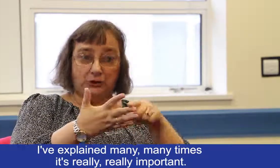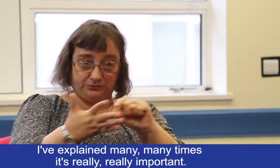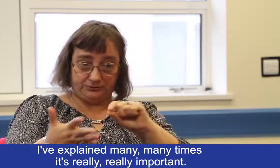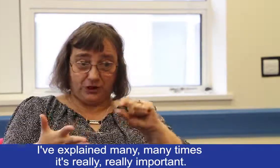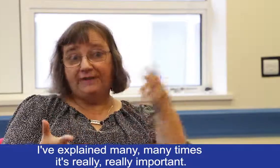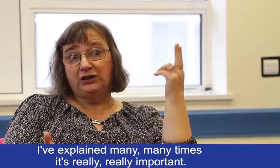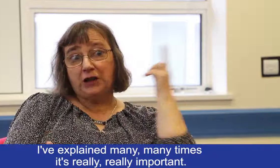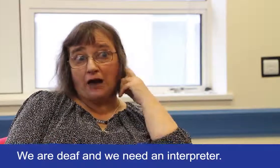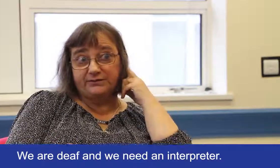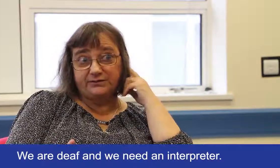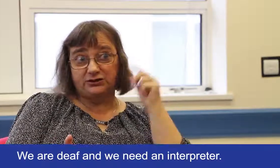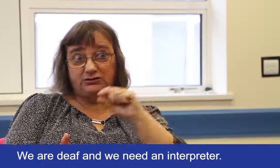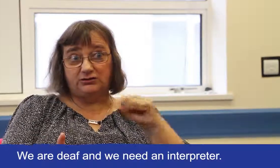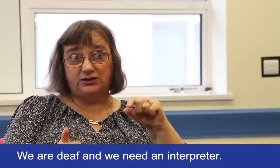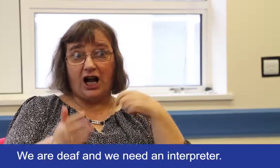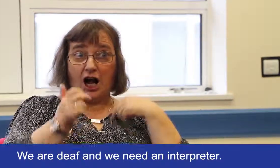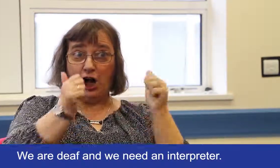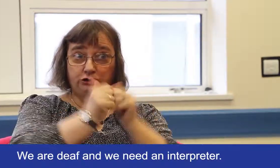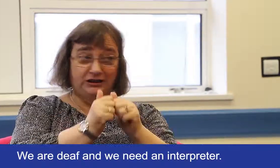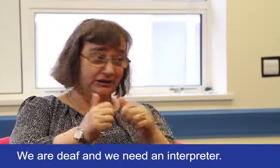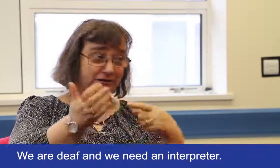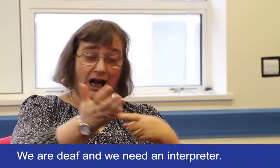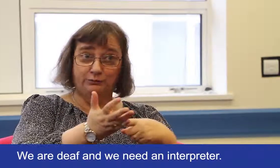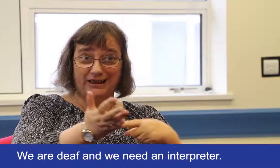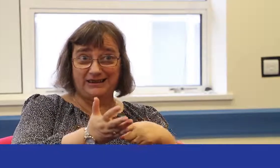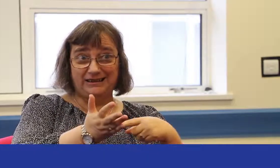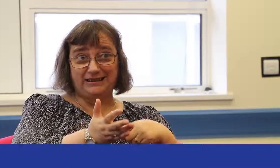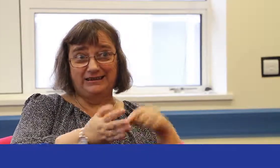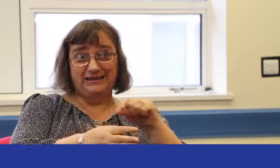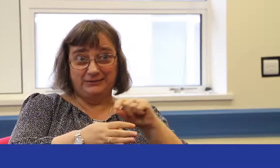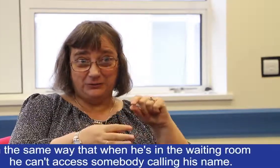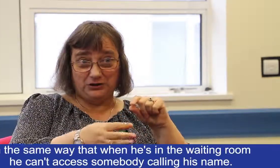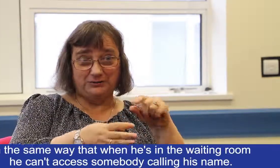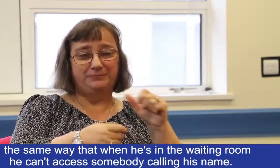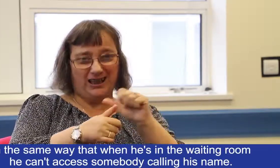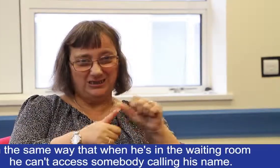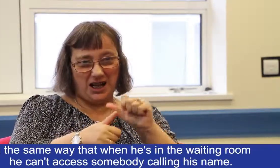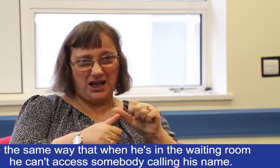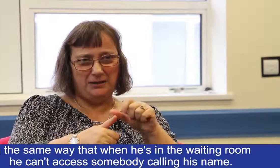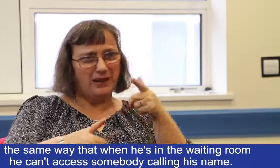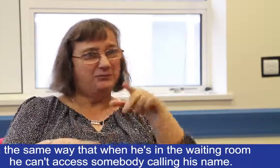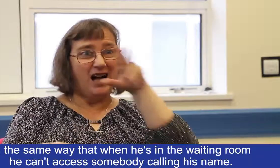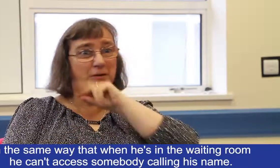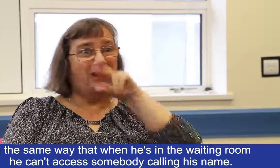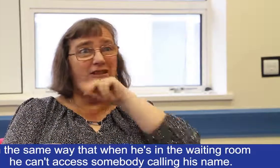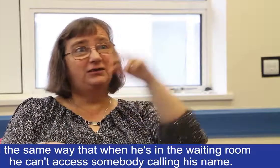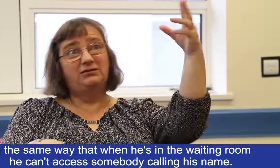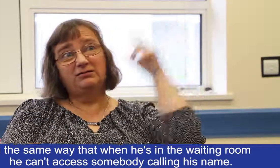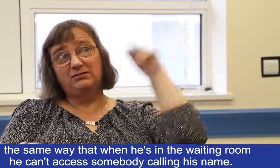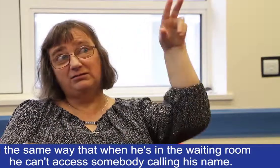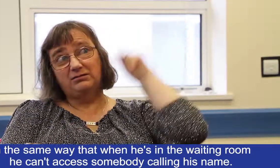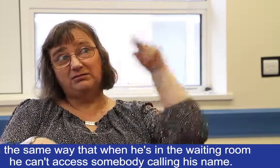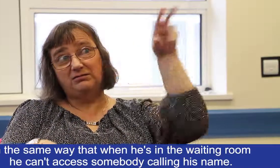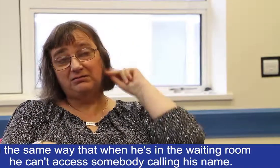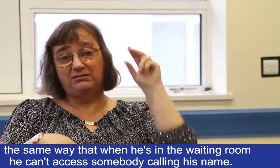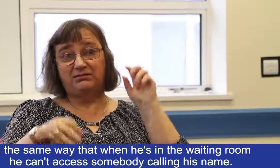times, it's really, really important. We are deaf and we need an interpreter. In the same way that when he's in the waiting room, he